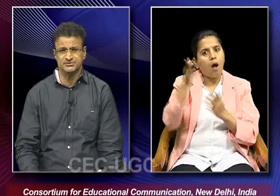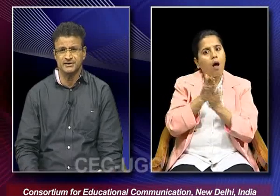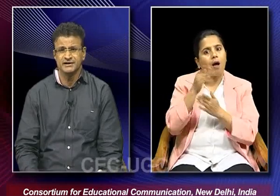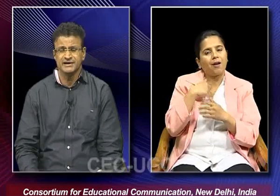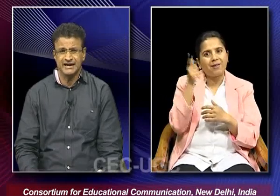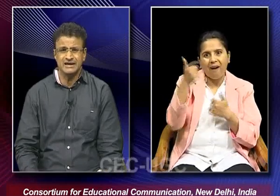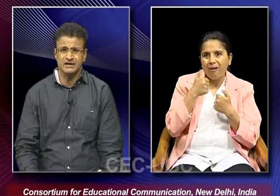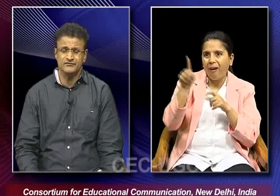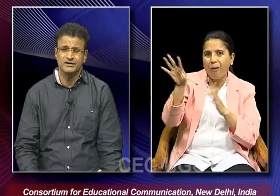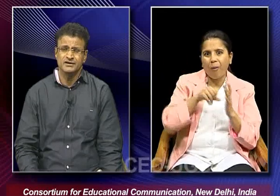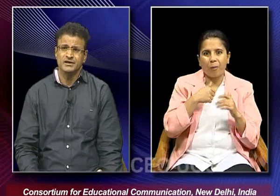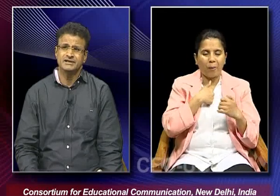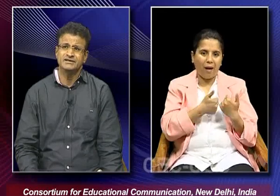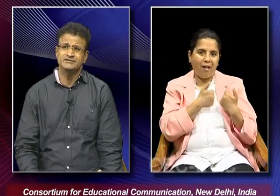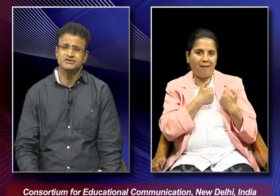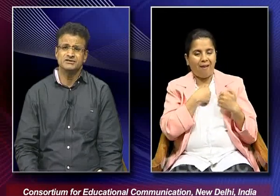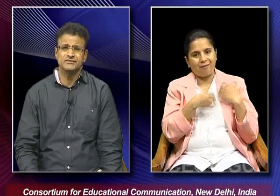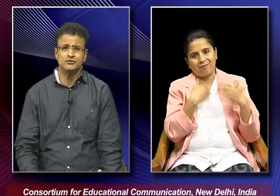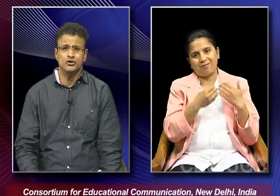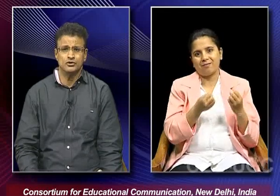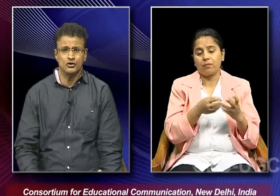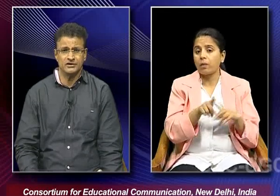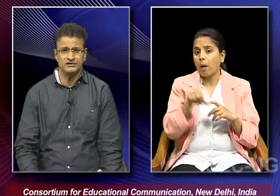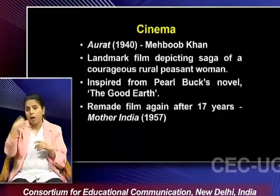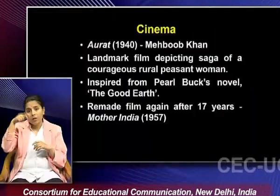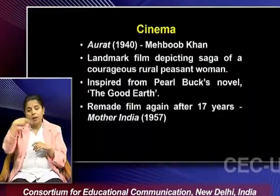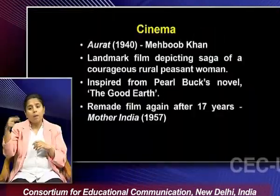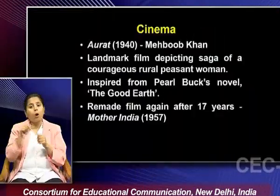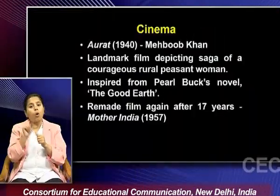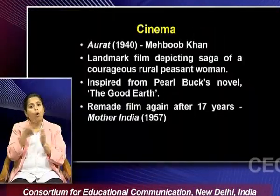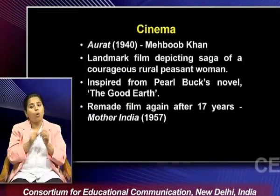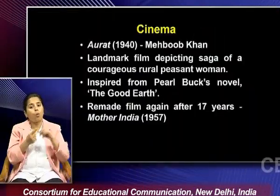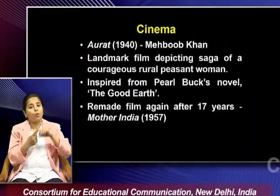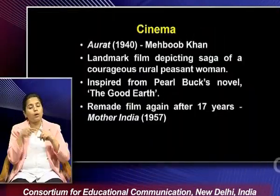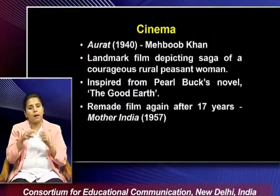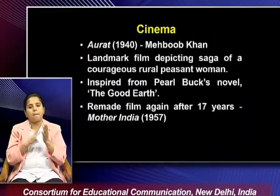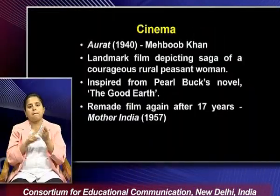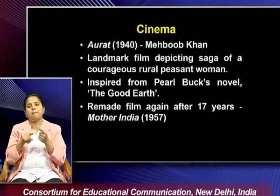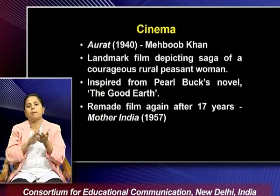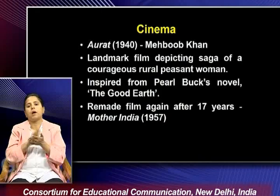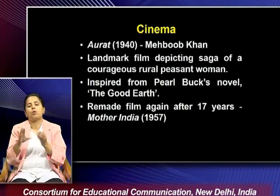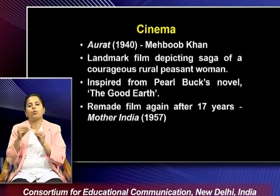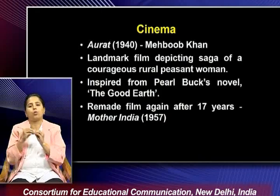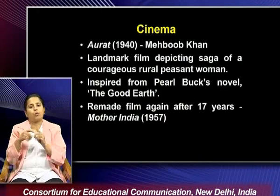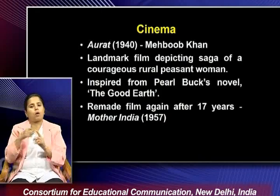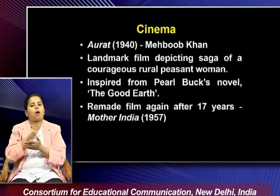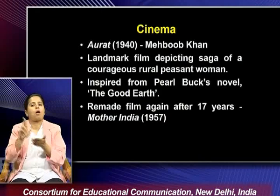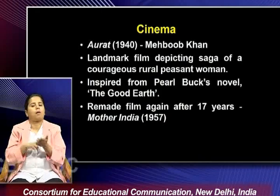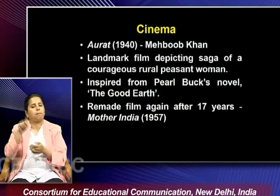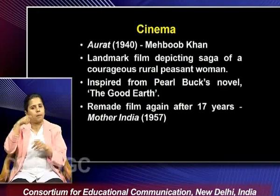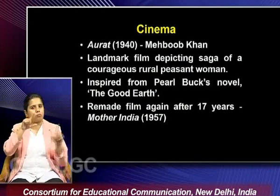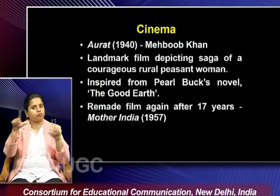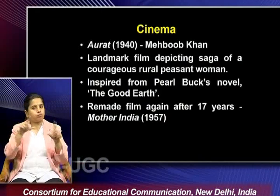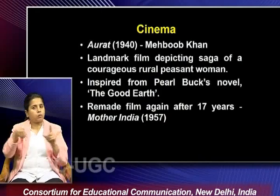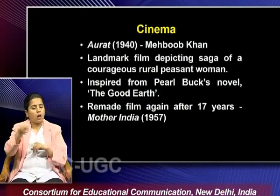friendship and love. Then there was another film called Aurat, which was made by Mehboob Khan, and how it was inspired